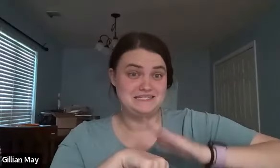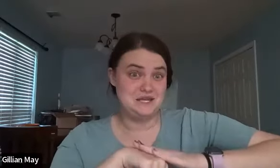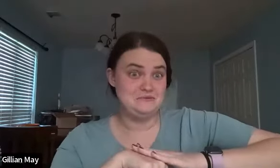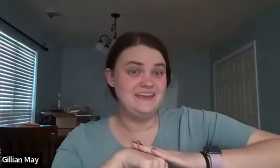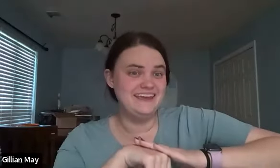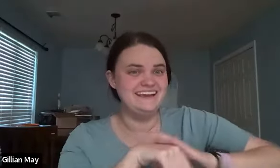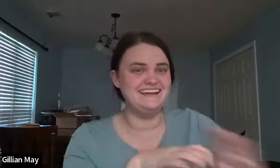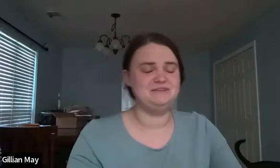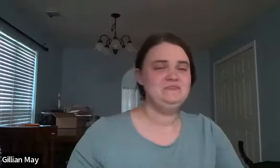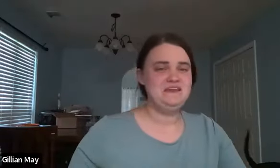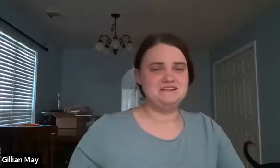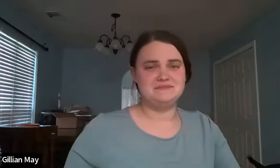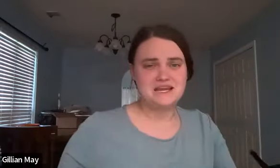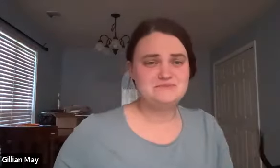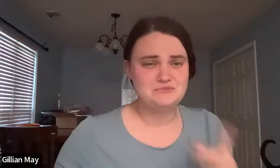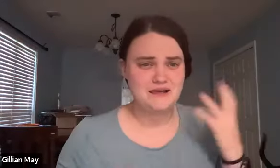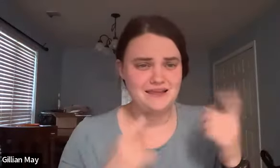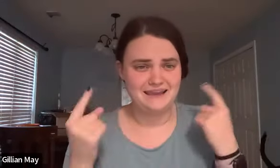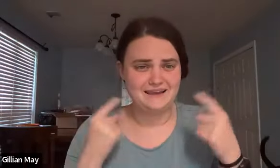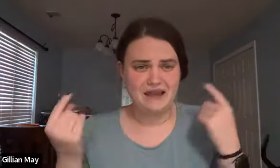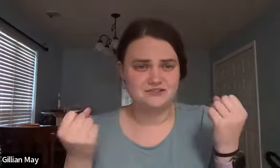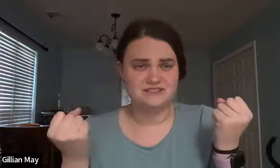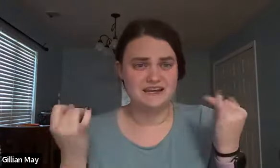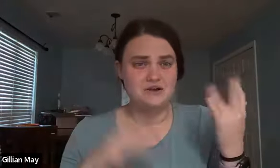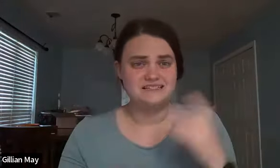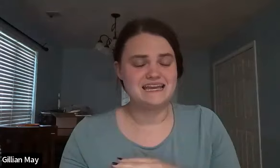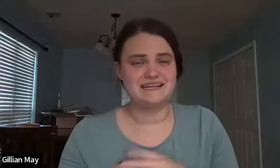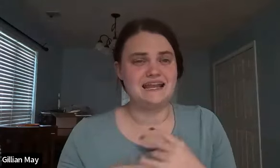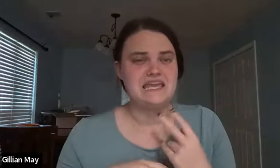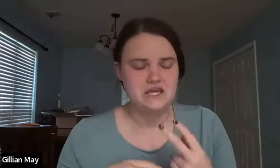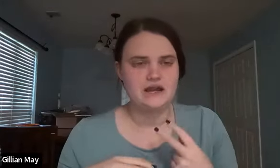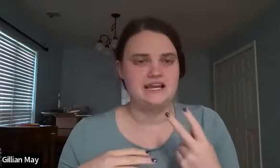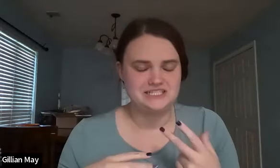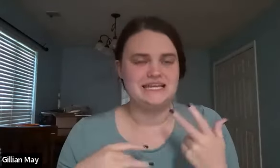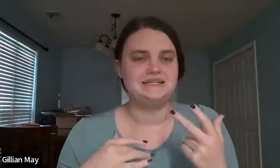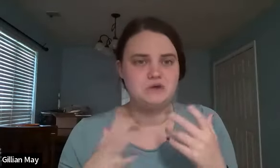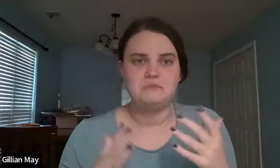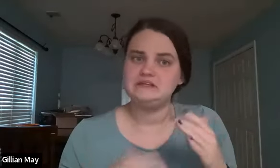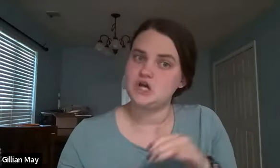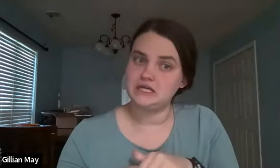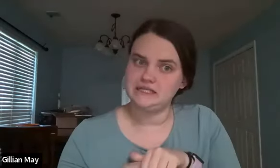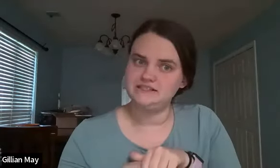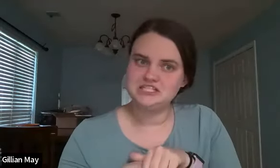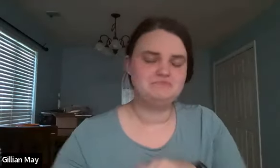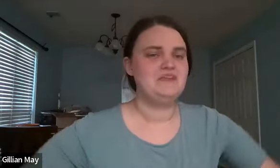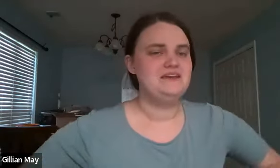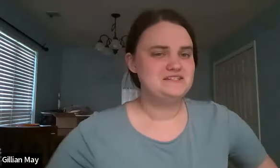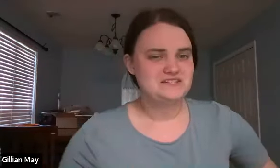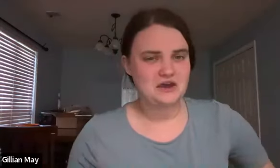know. Sometimes my like after signing all day, it's like I cannot actually like properly talk English. So if